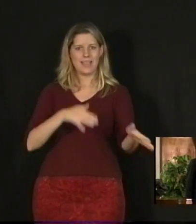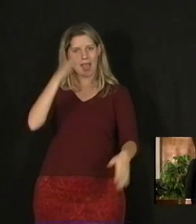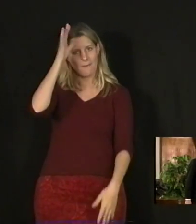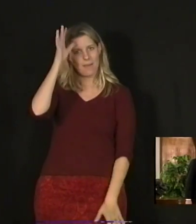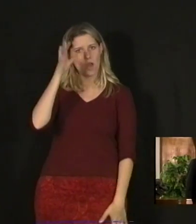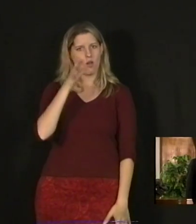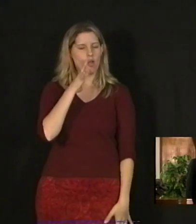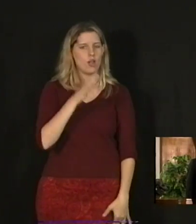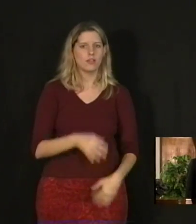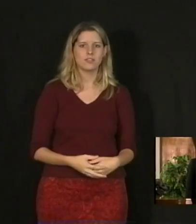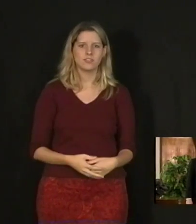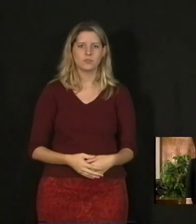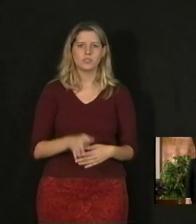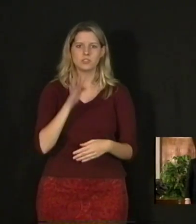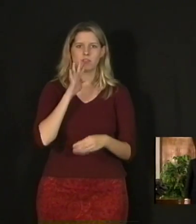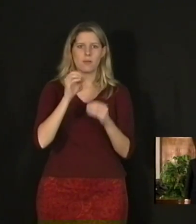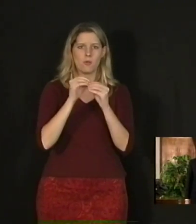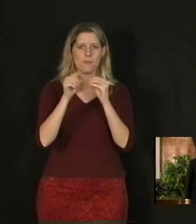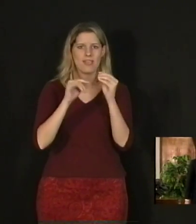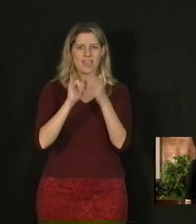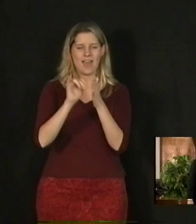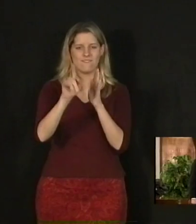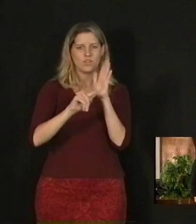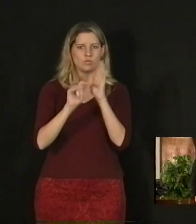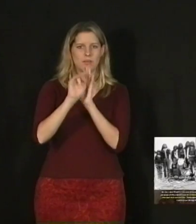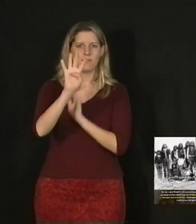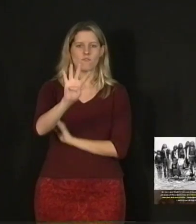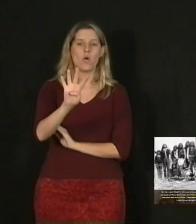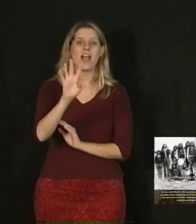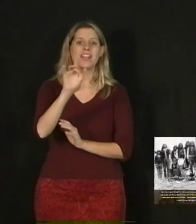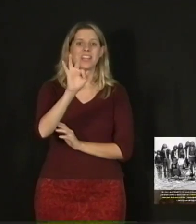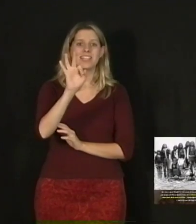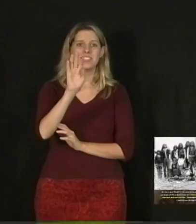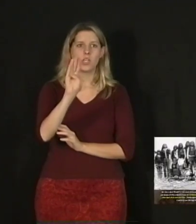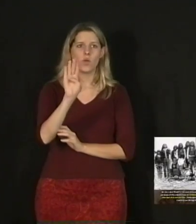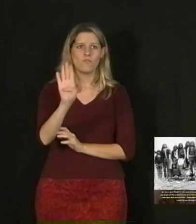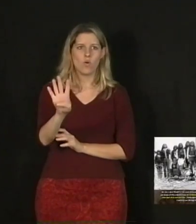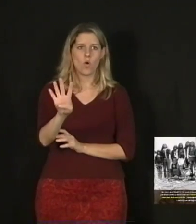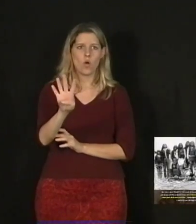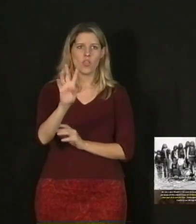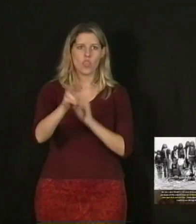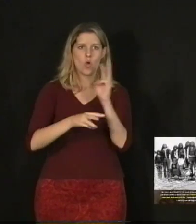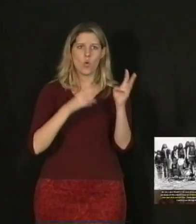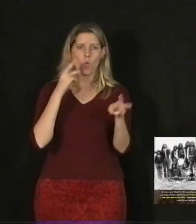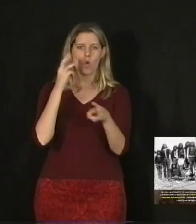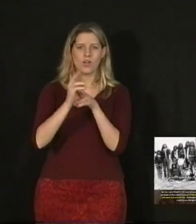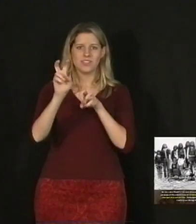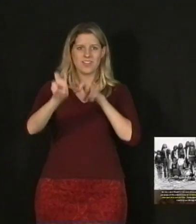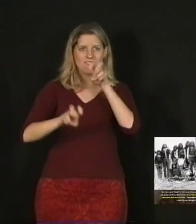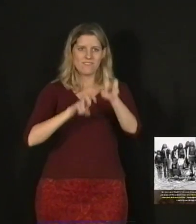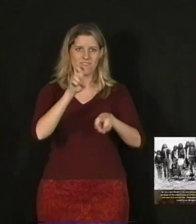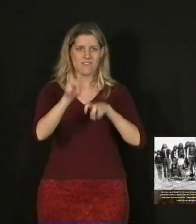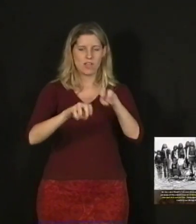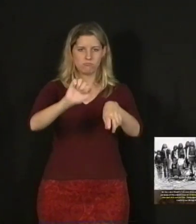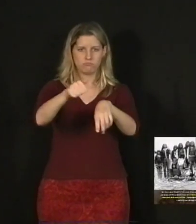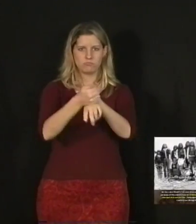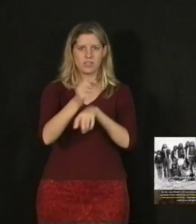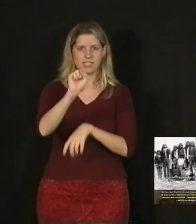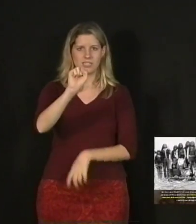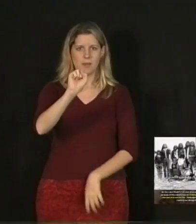Parenthood. We cover more on that on video number 4. In 1904, the World's Fair was held in St. Louis,